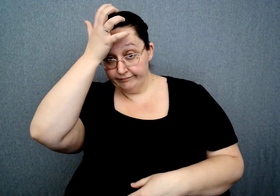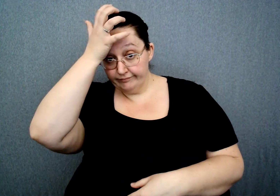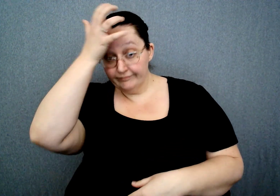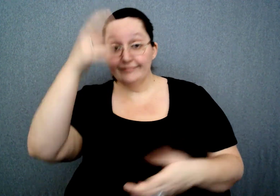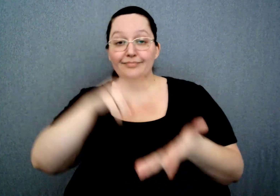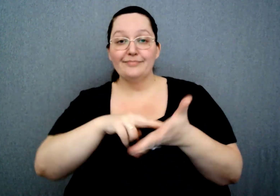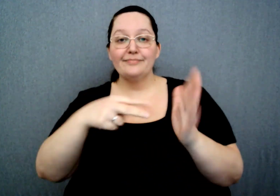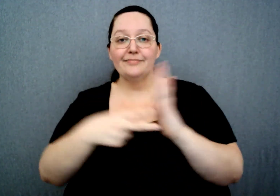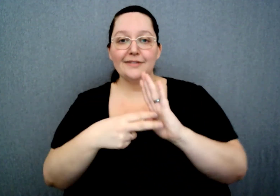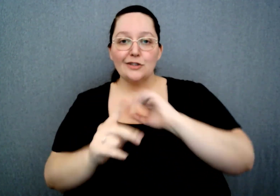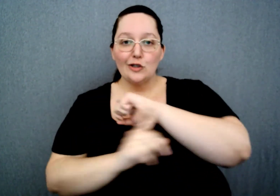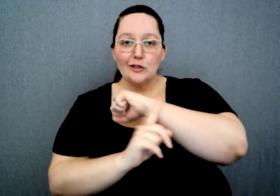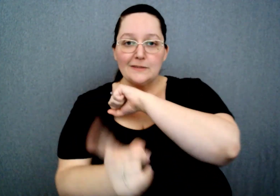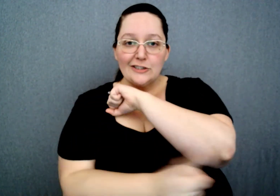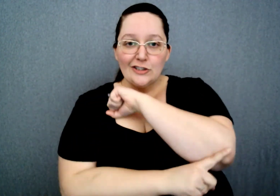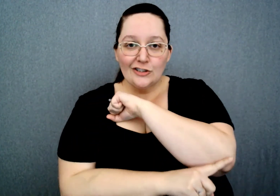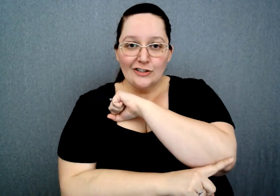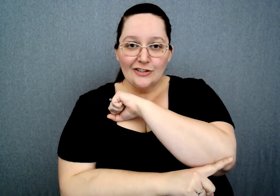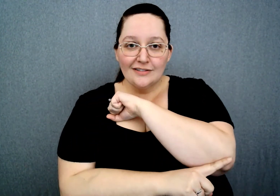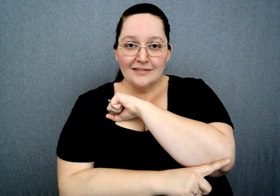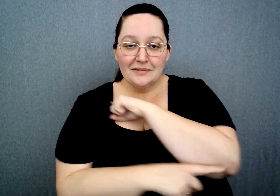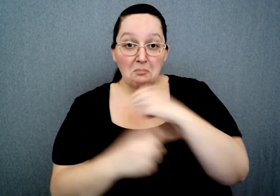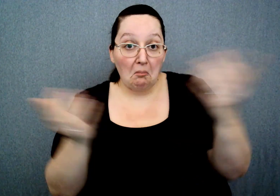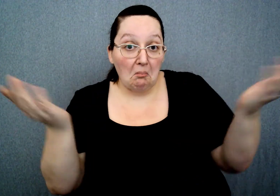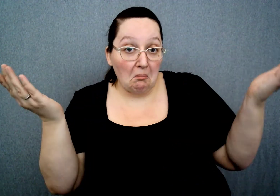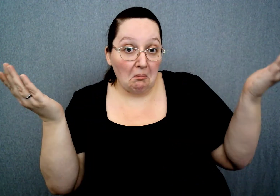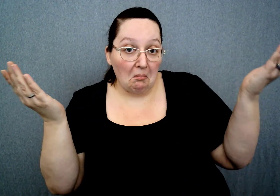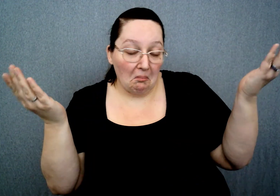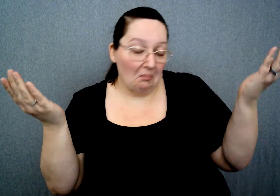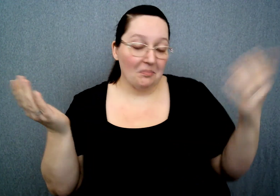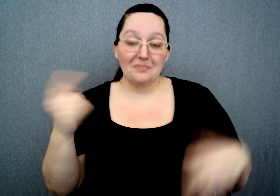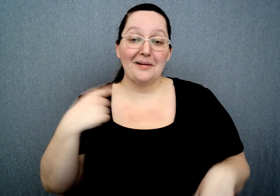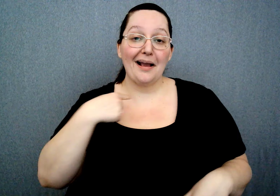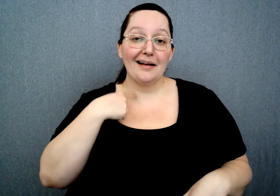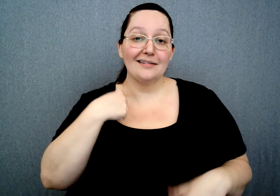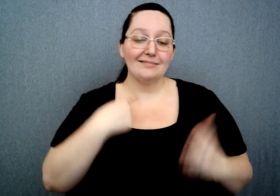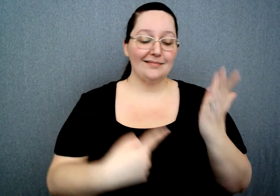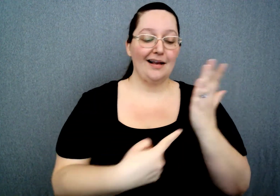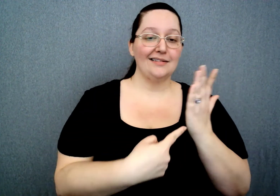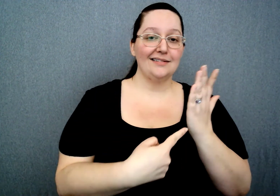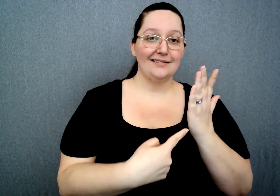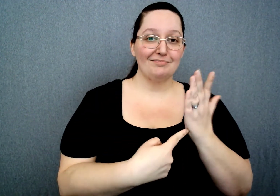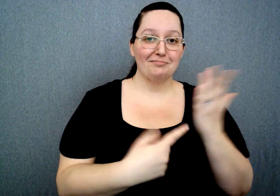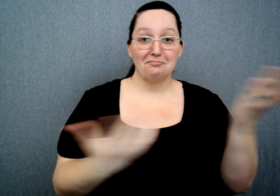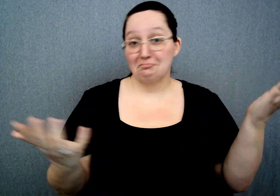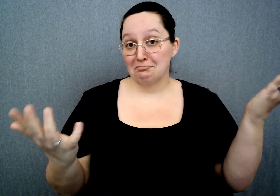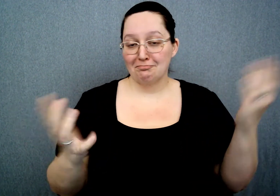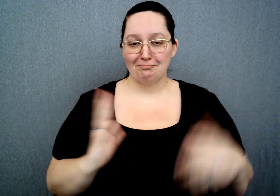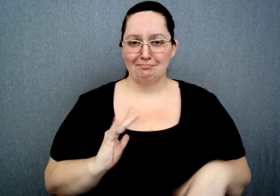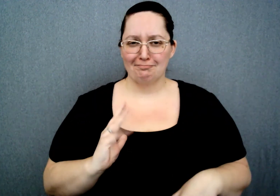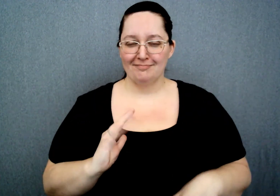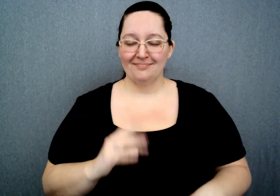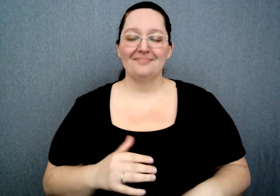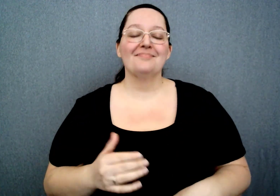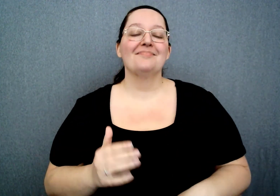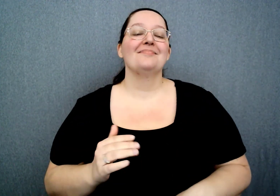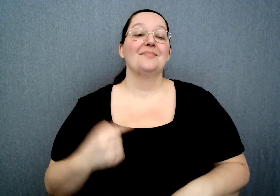this sign, but it actually means garbage in Chicago. I never knew that till I met someone from there. It is an accent. Pretty cool,